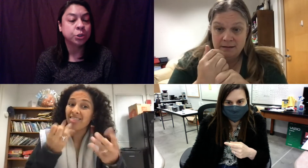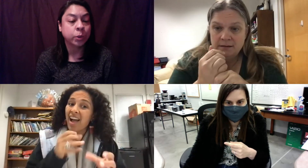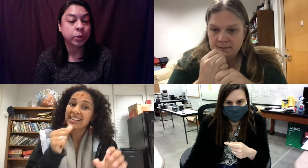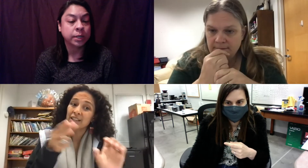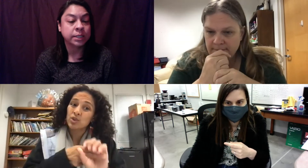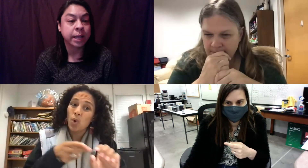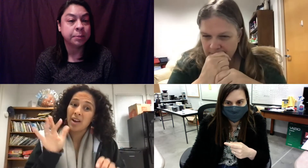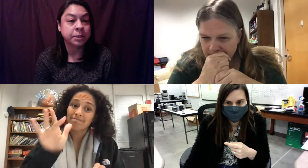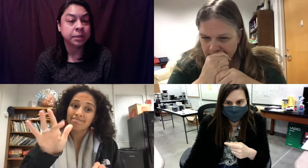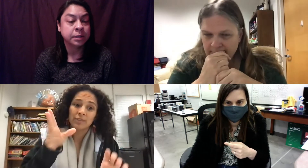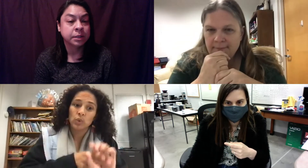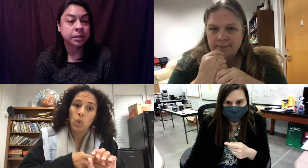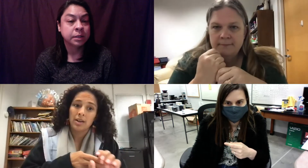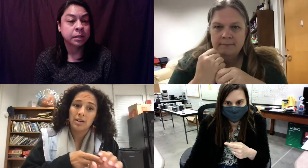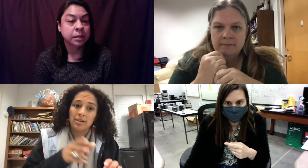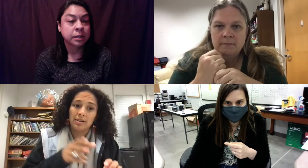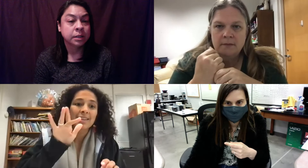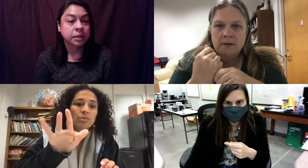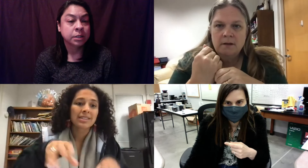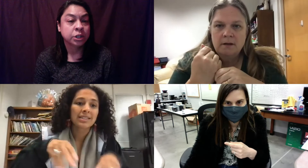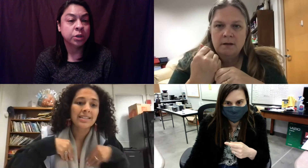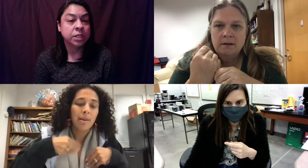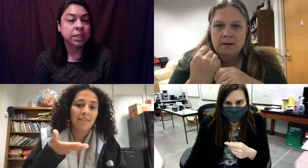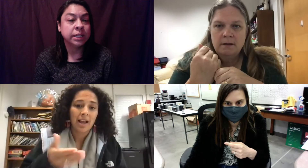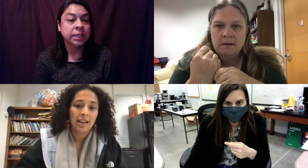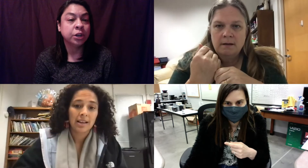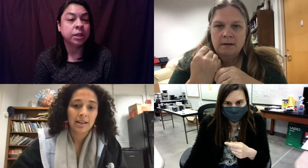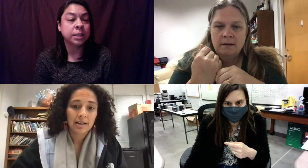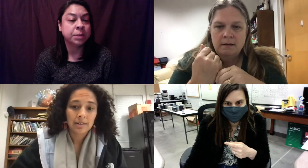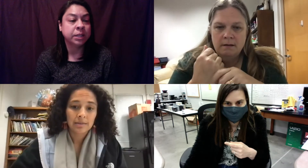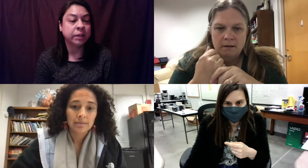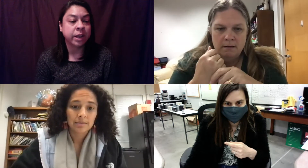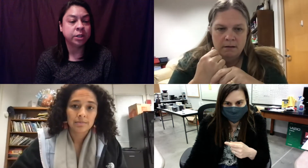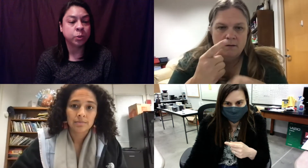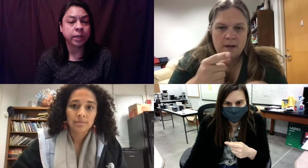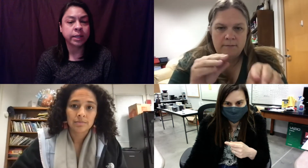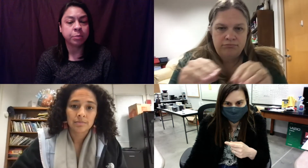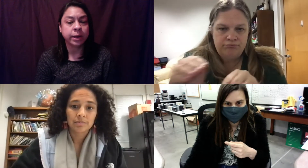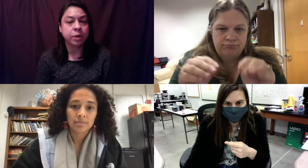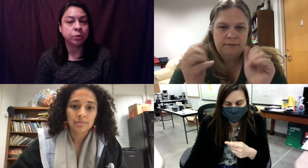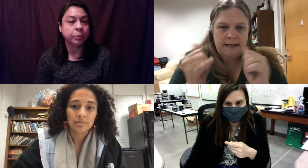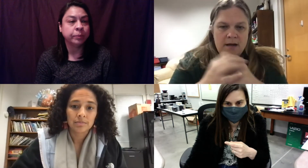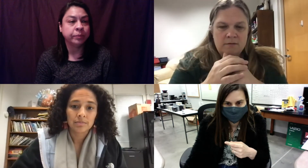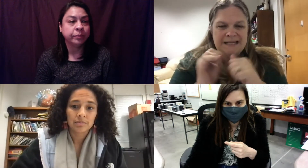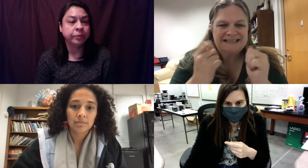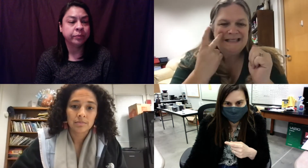not join or accept. So you need to click that you're accepting the invite and joining that breakout